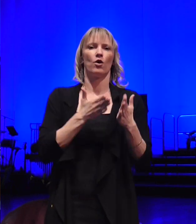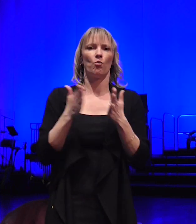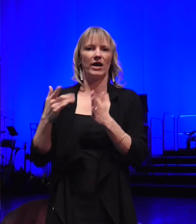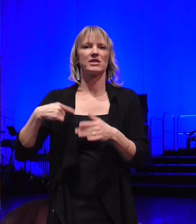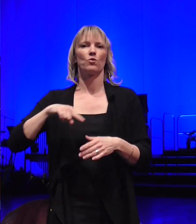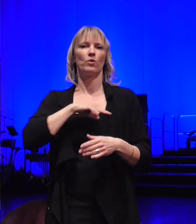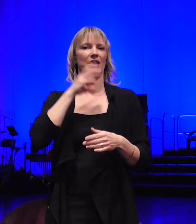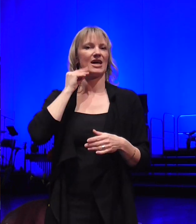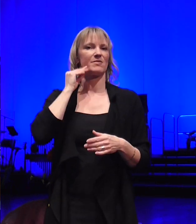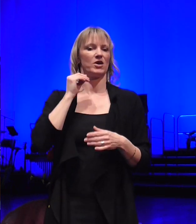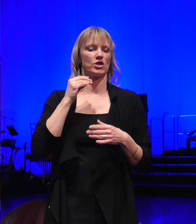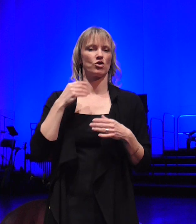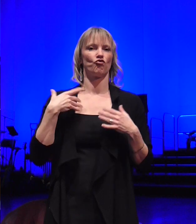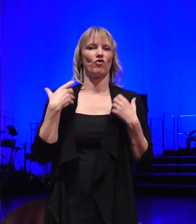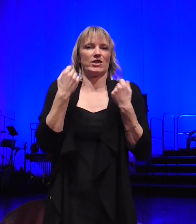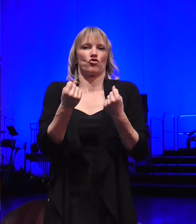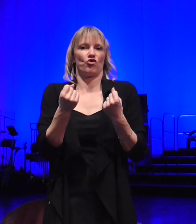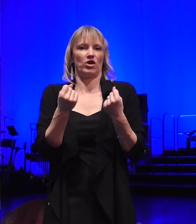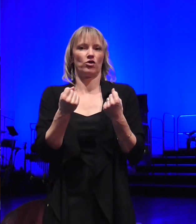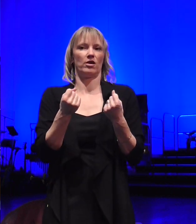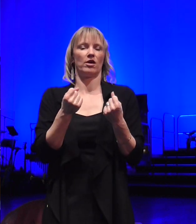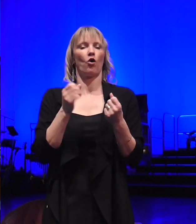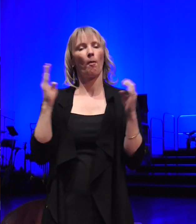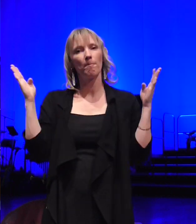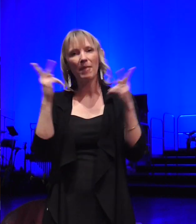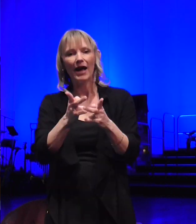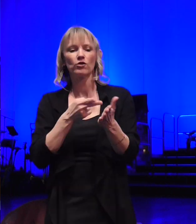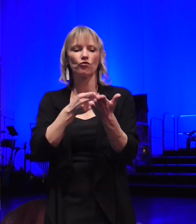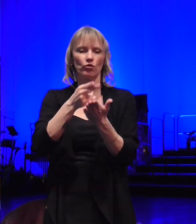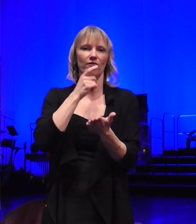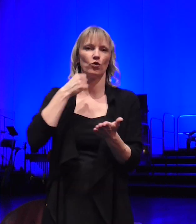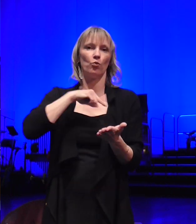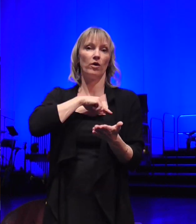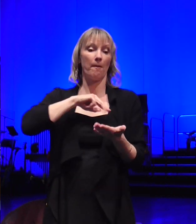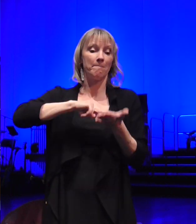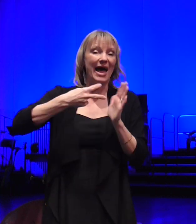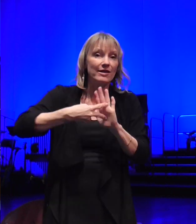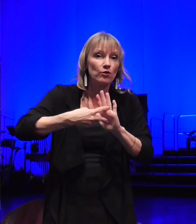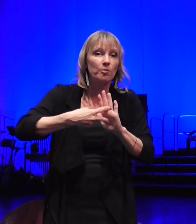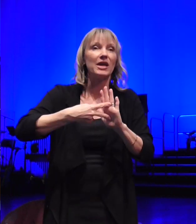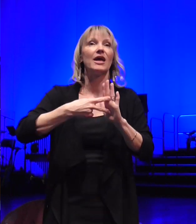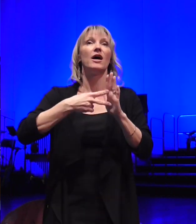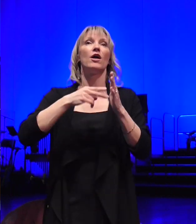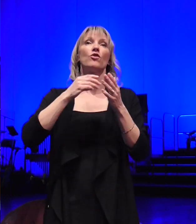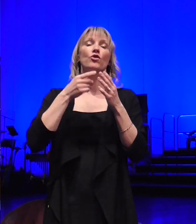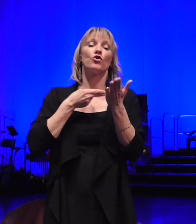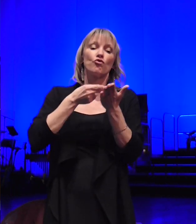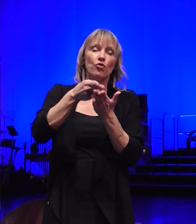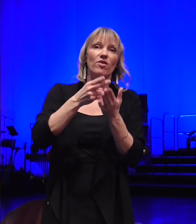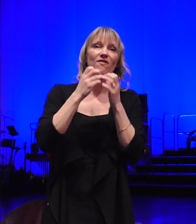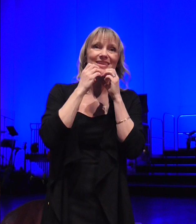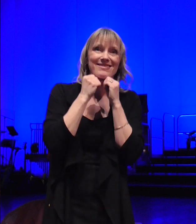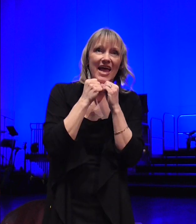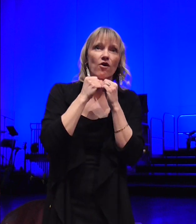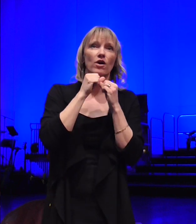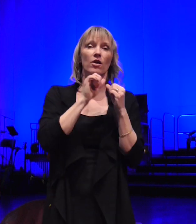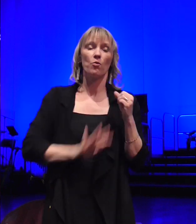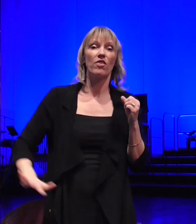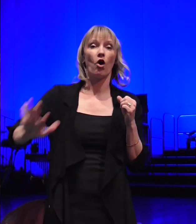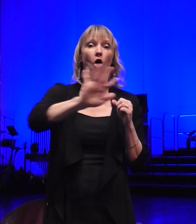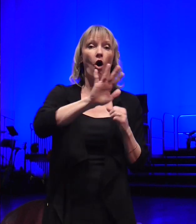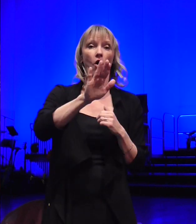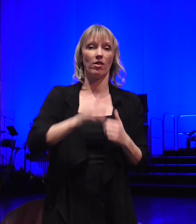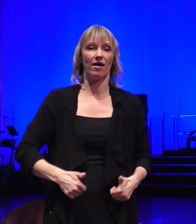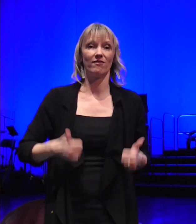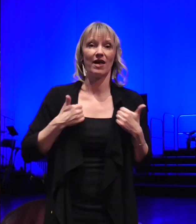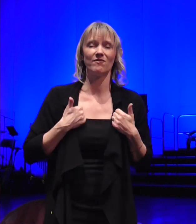getting back to the truth of who we're meant to be. Getting back to the truth of the sacred within all of life. It can